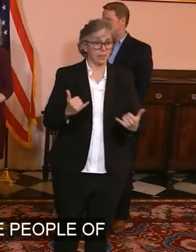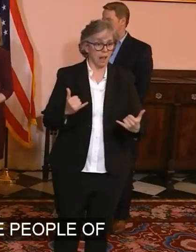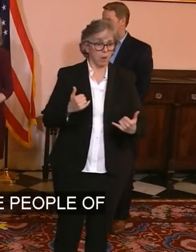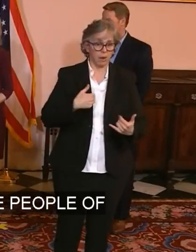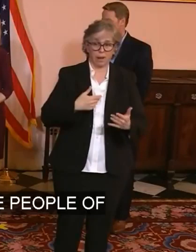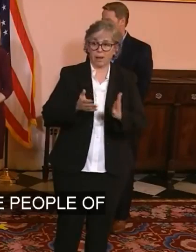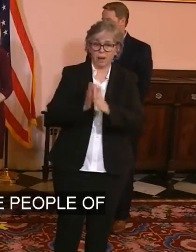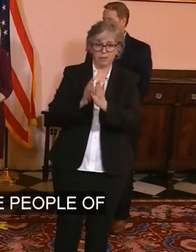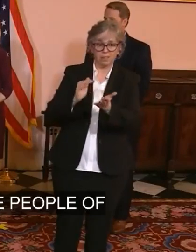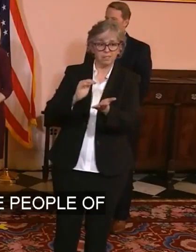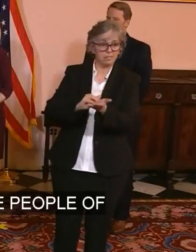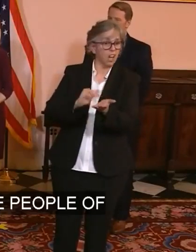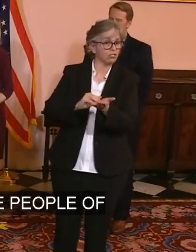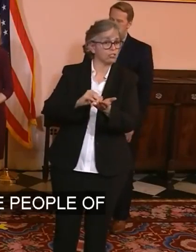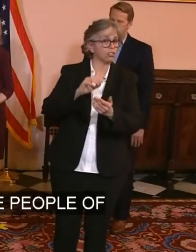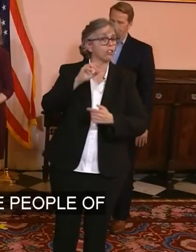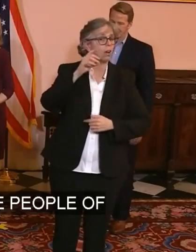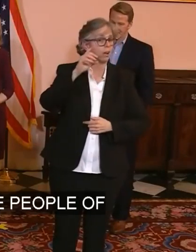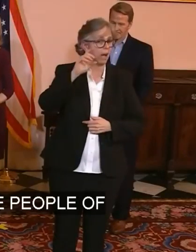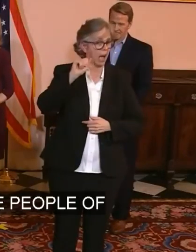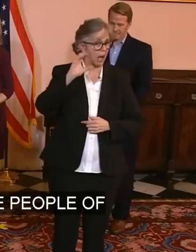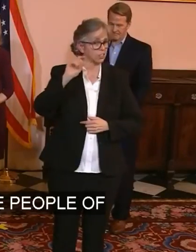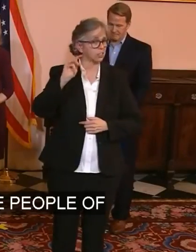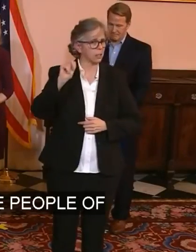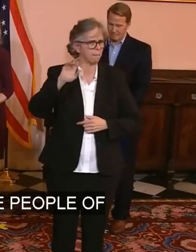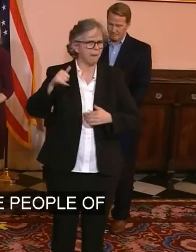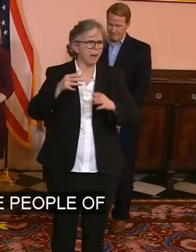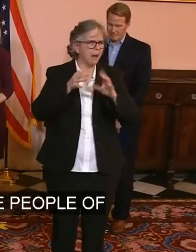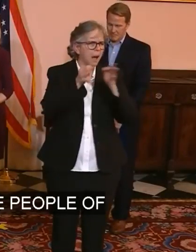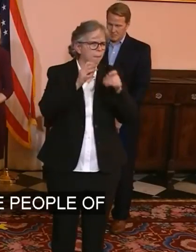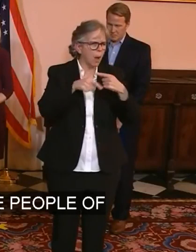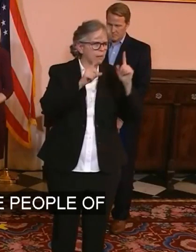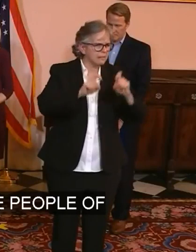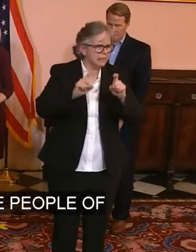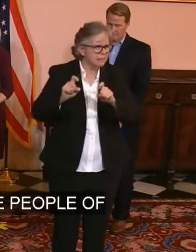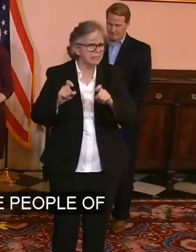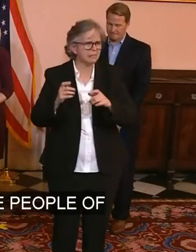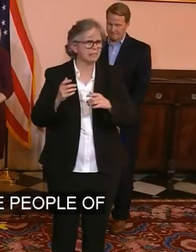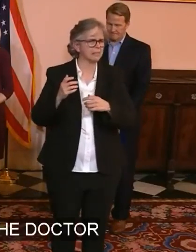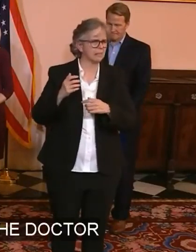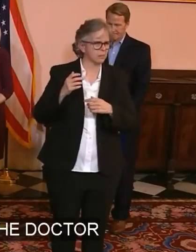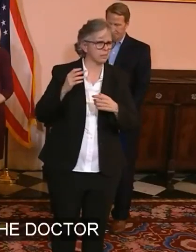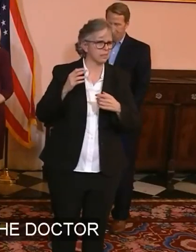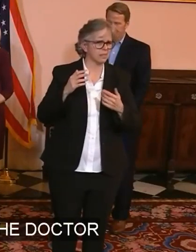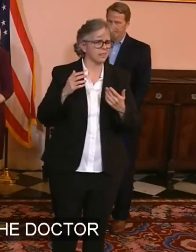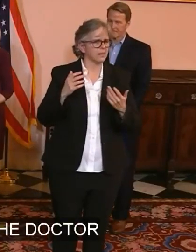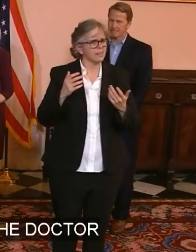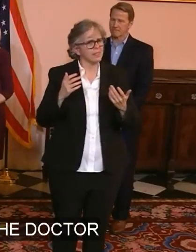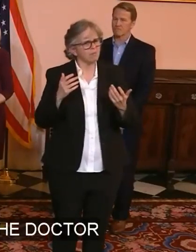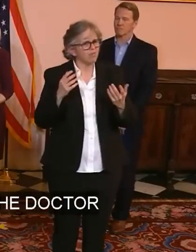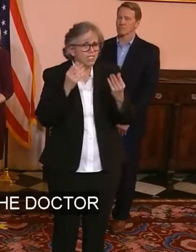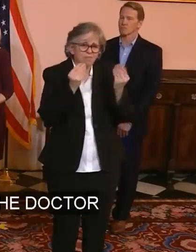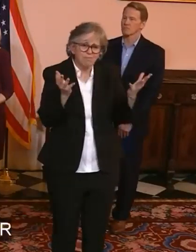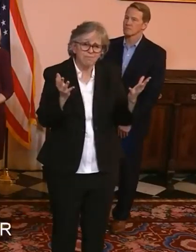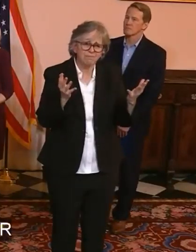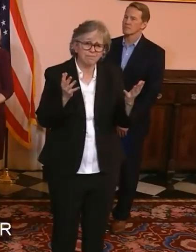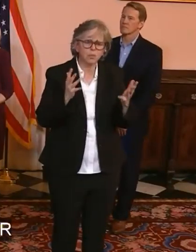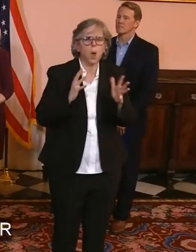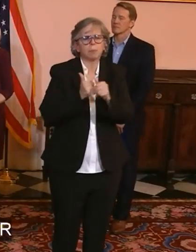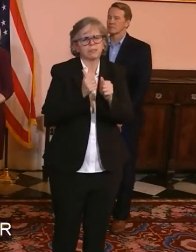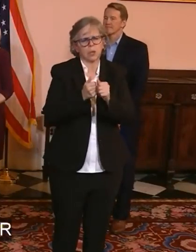a little bit about the testing and other things and really kind of give you all a report of where we are at this